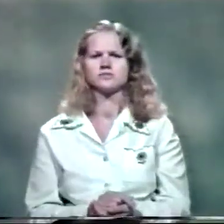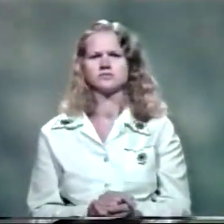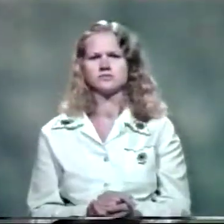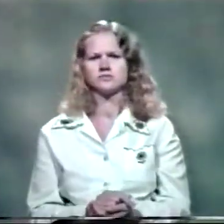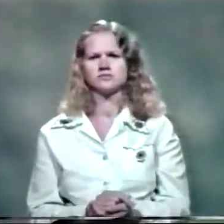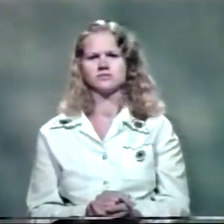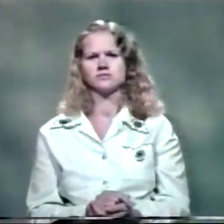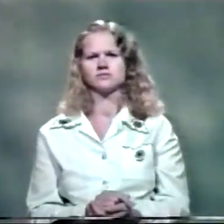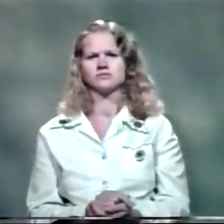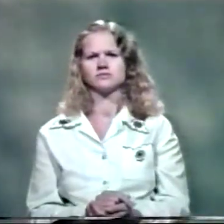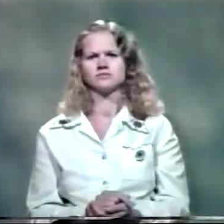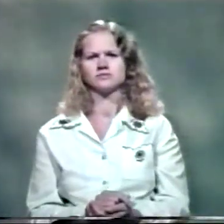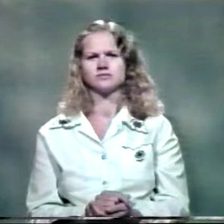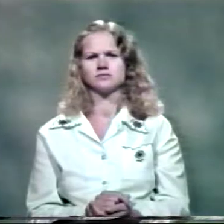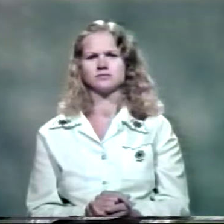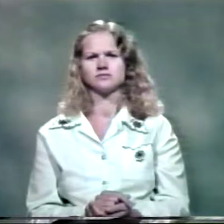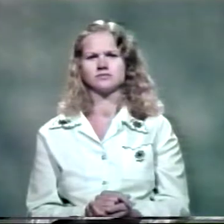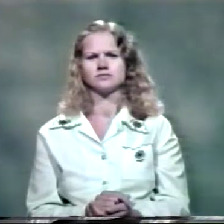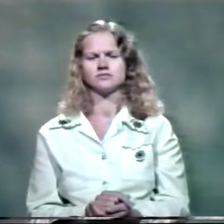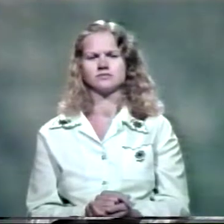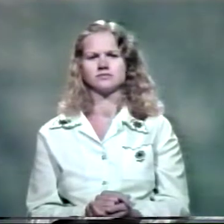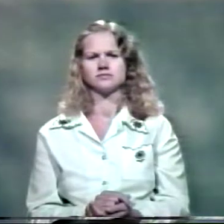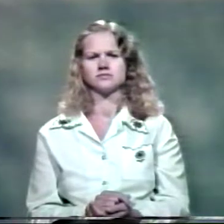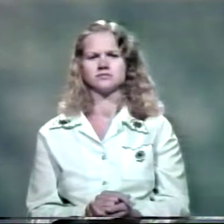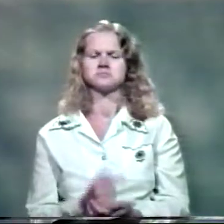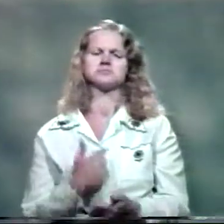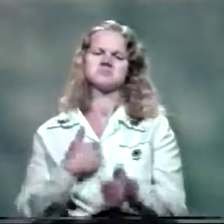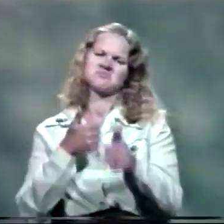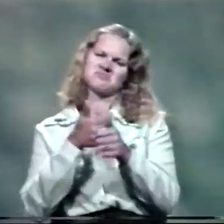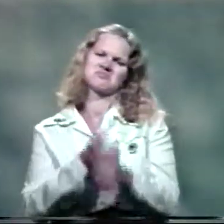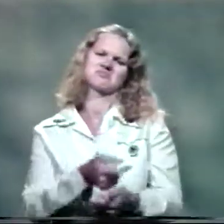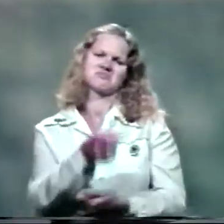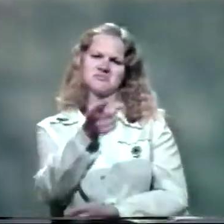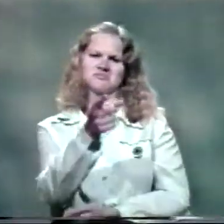I'll follow you. In other words, I'll have the same as you.